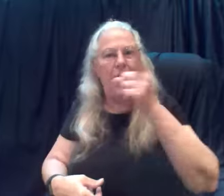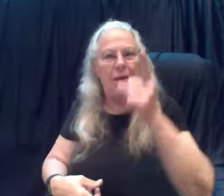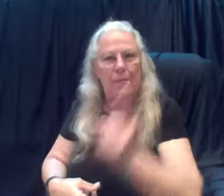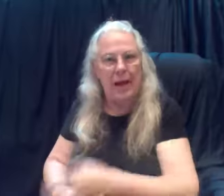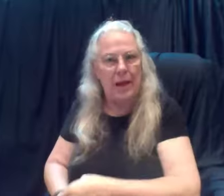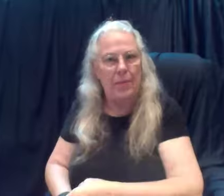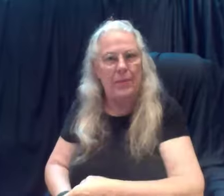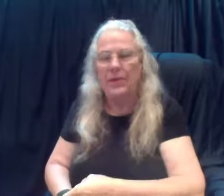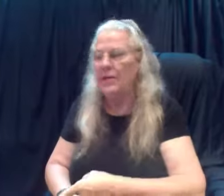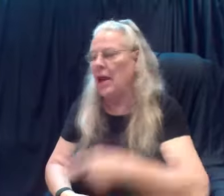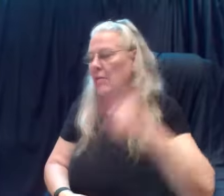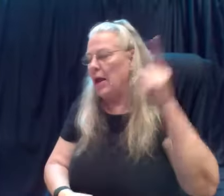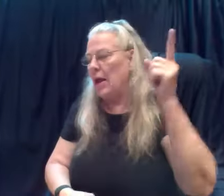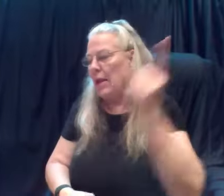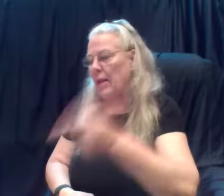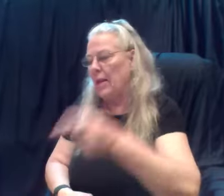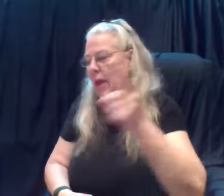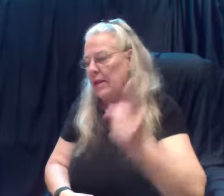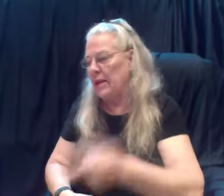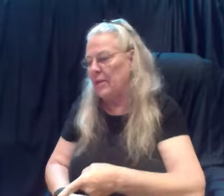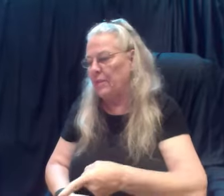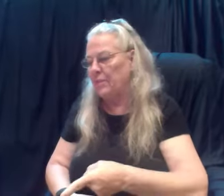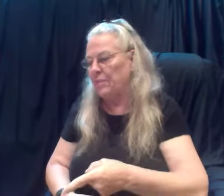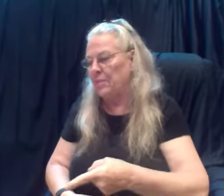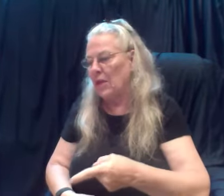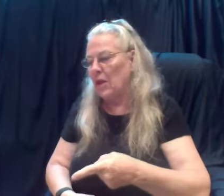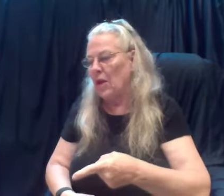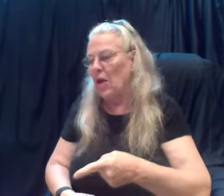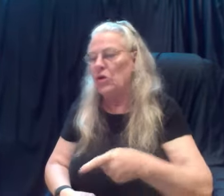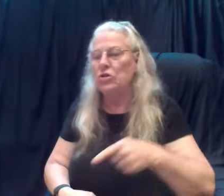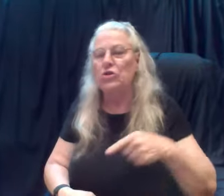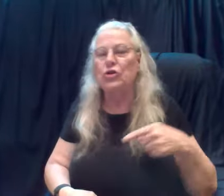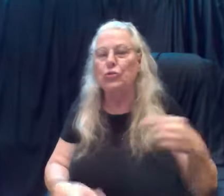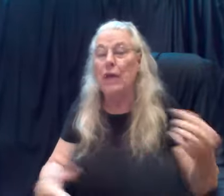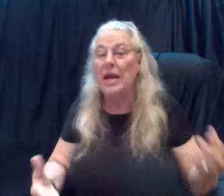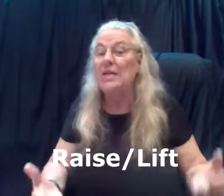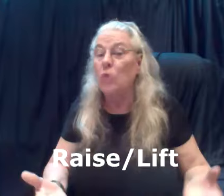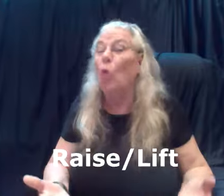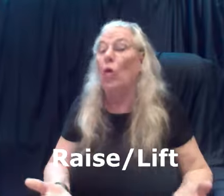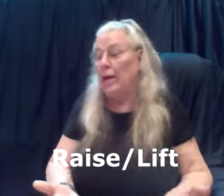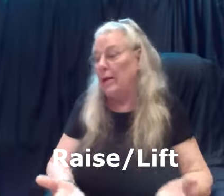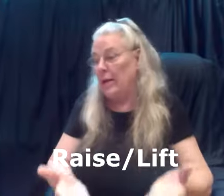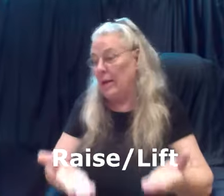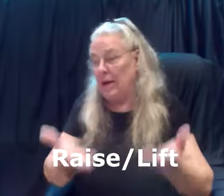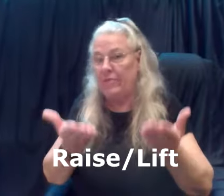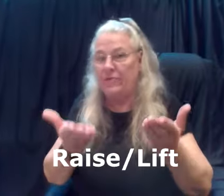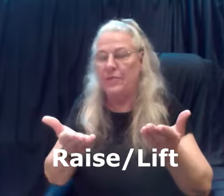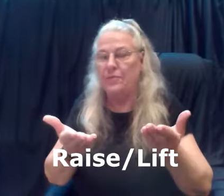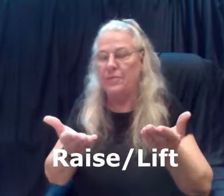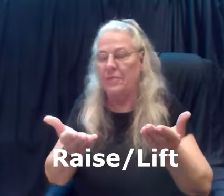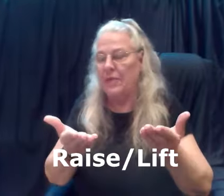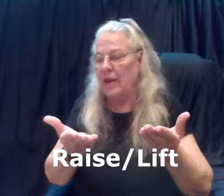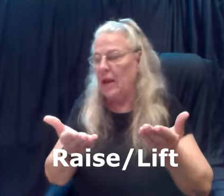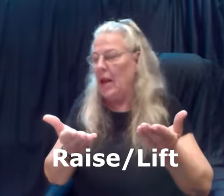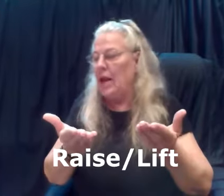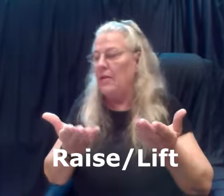back up, and then down. Lightning. To raise or lift. The